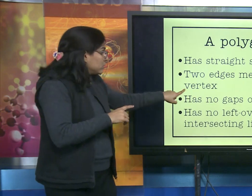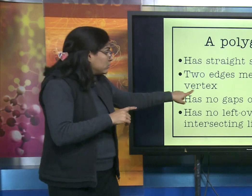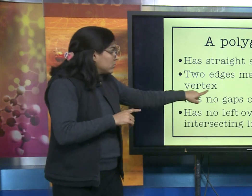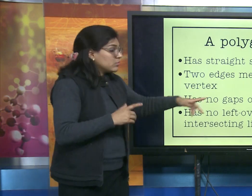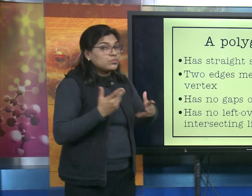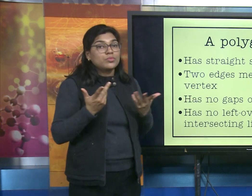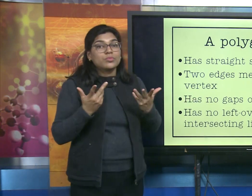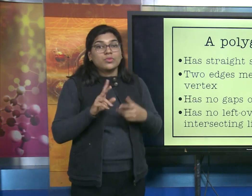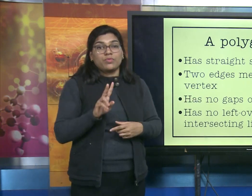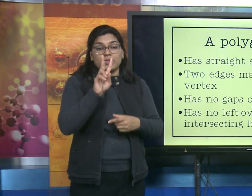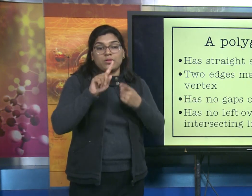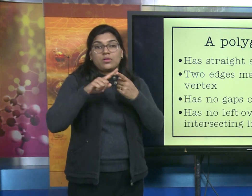point named vertex.